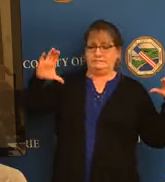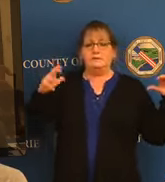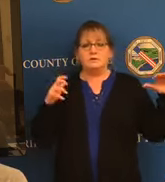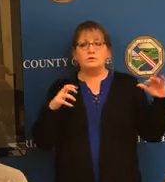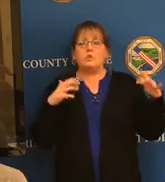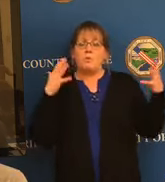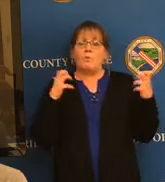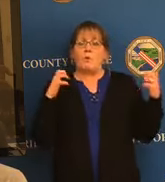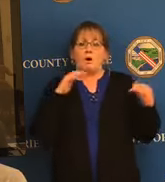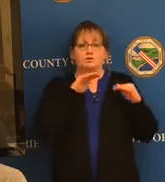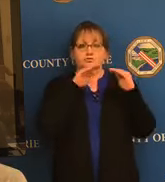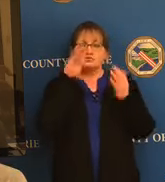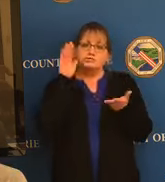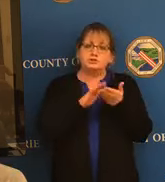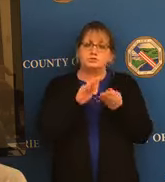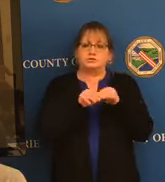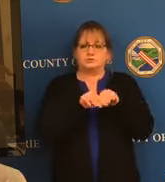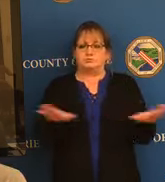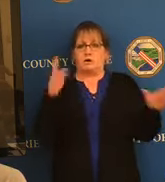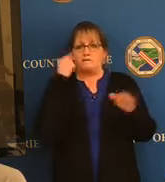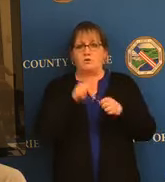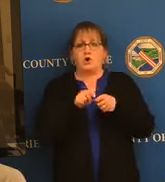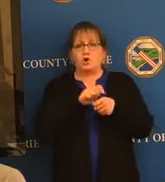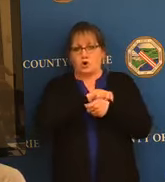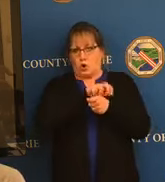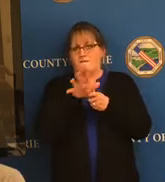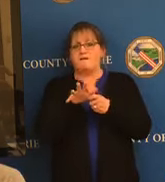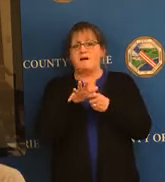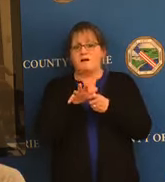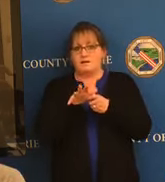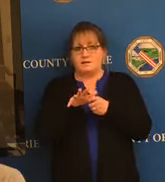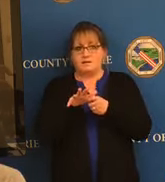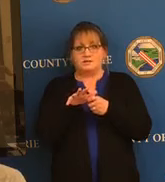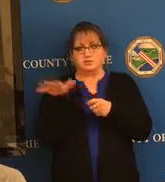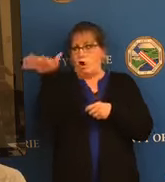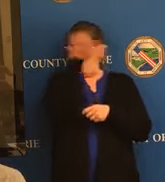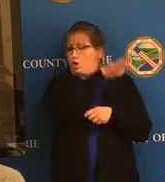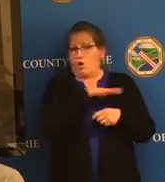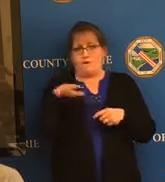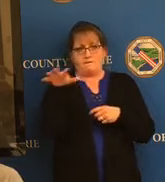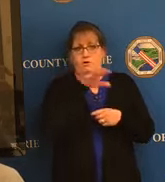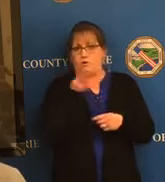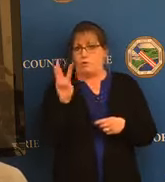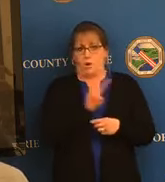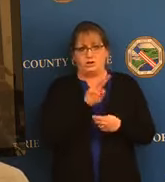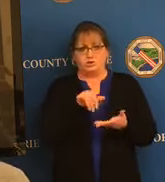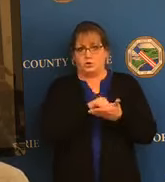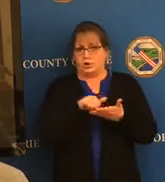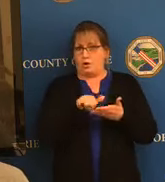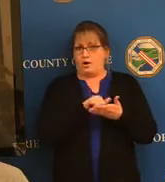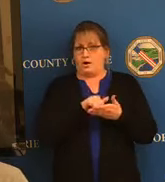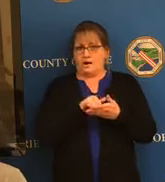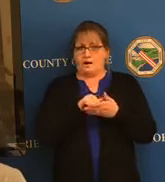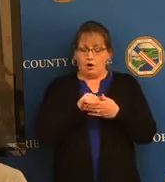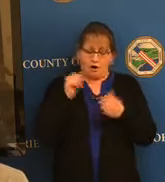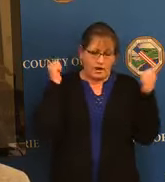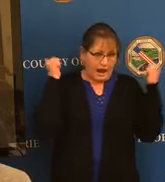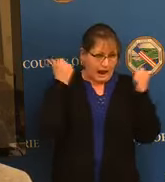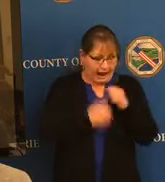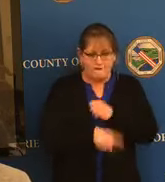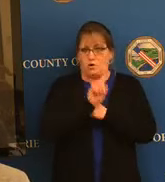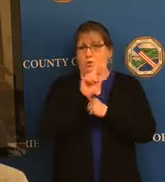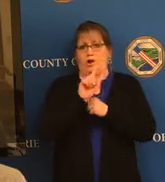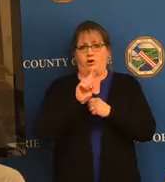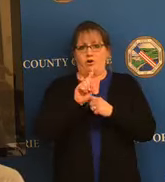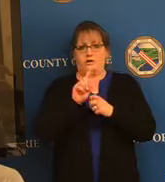to reduce the spread of COVID-19, which is everywhere in Western New York. It is everywhere.